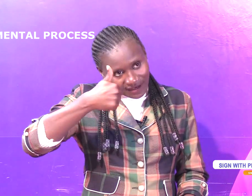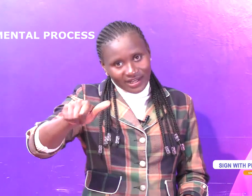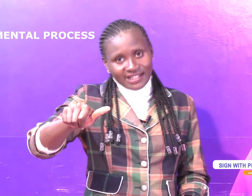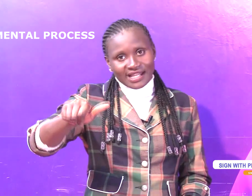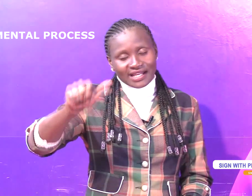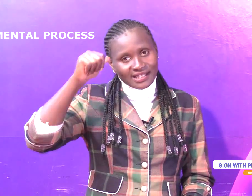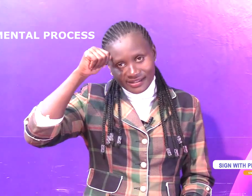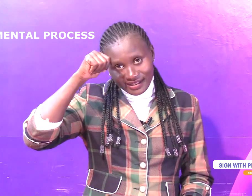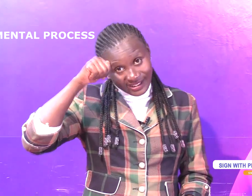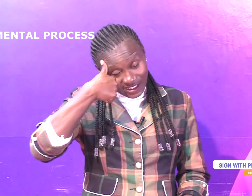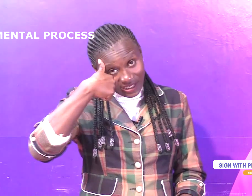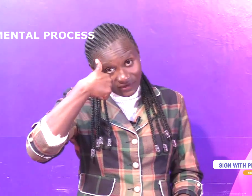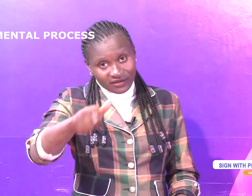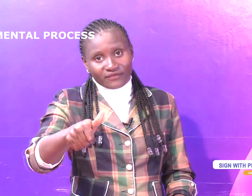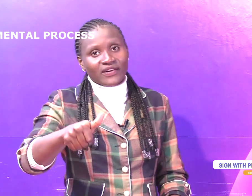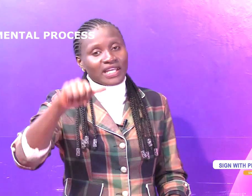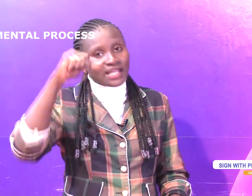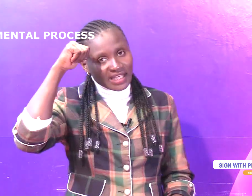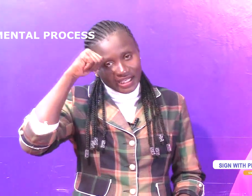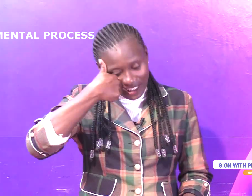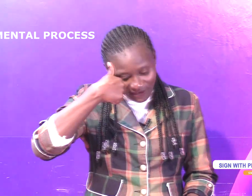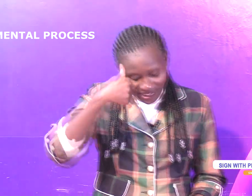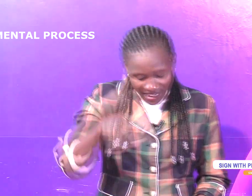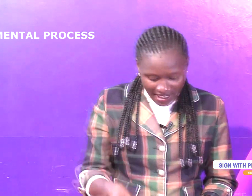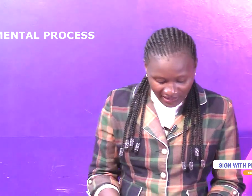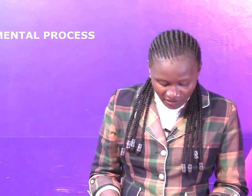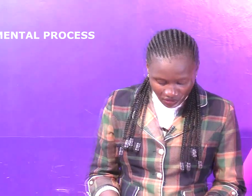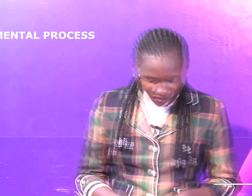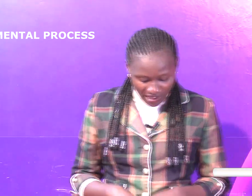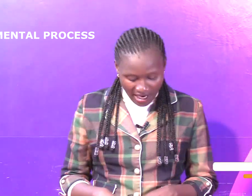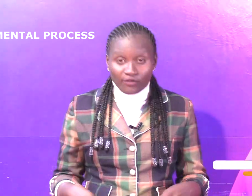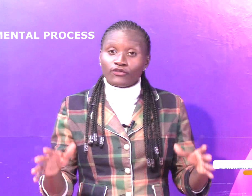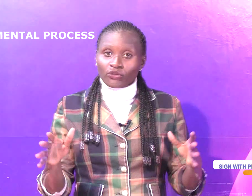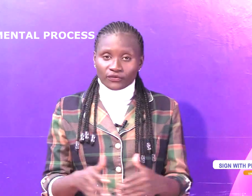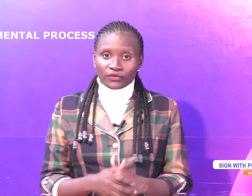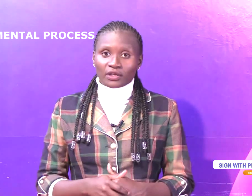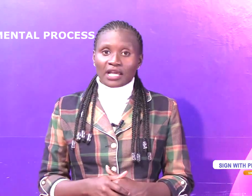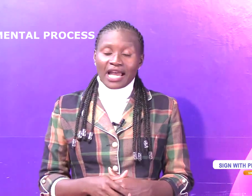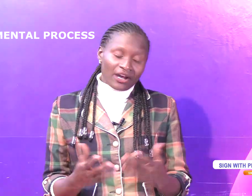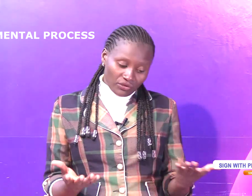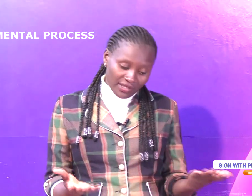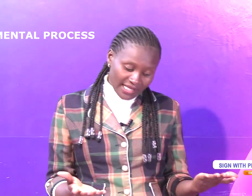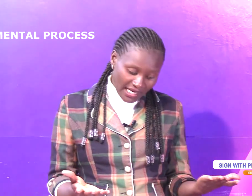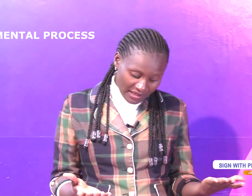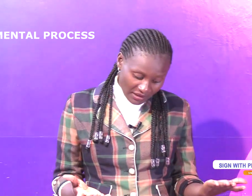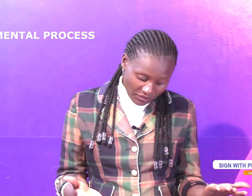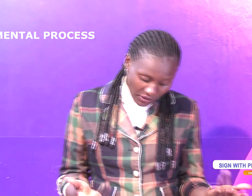is like this. Clever, very clever. And then you also have thoughtful. How do we sign thoughtful? You're